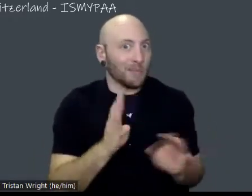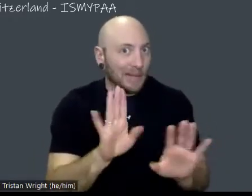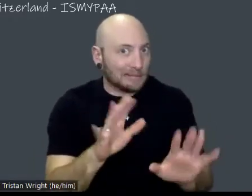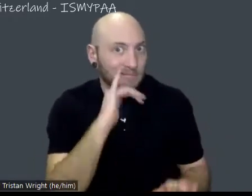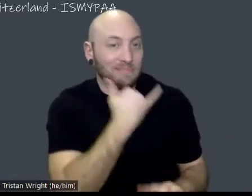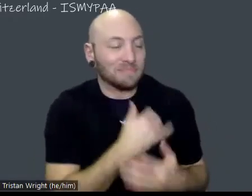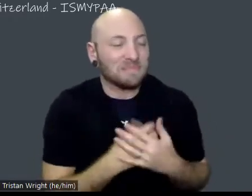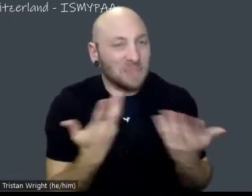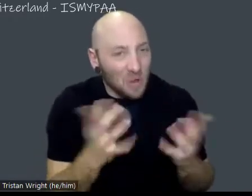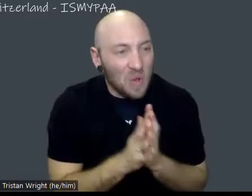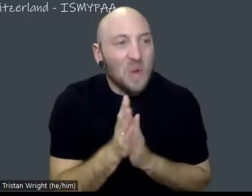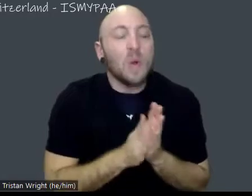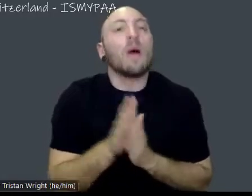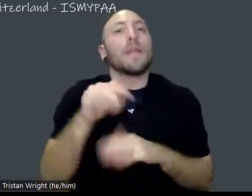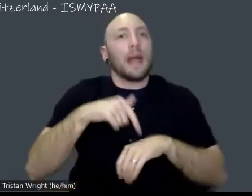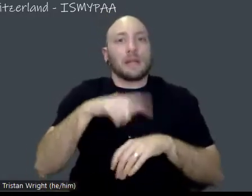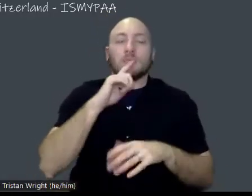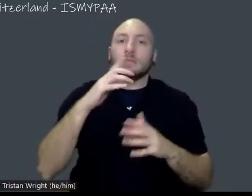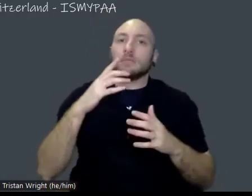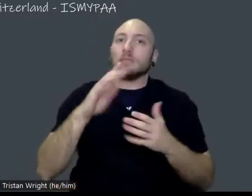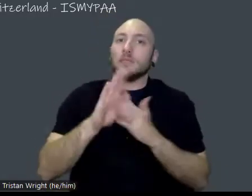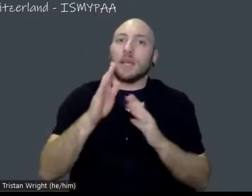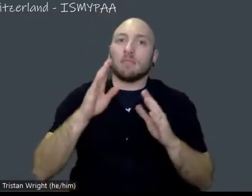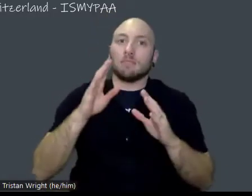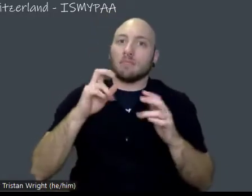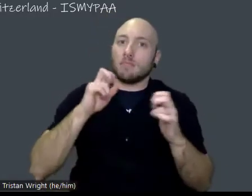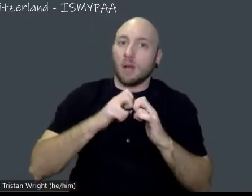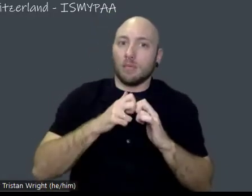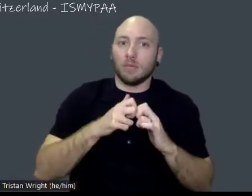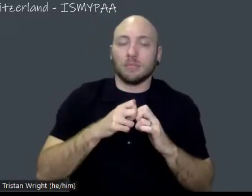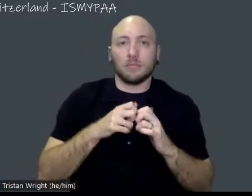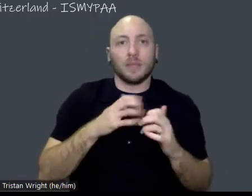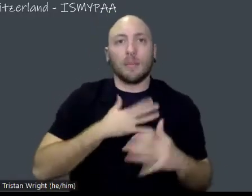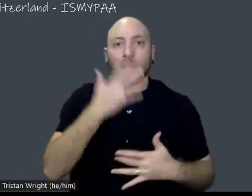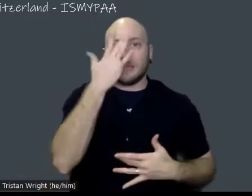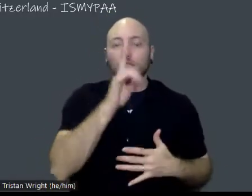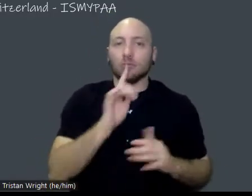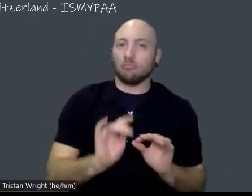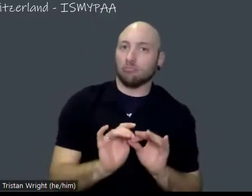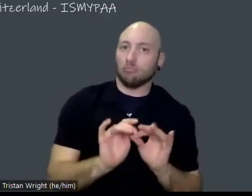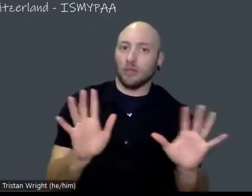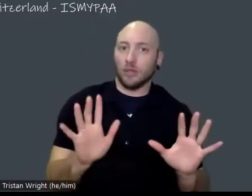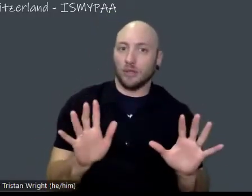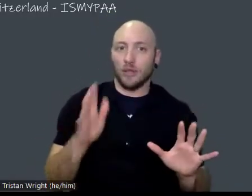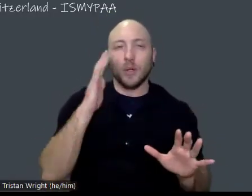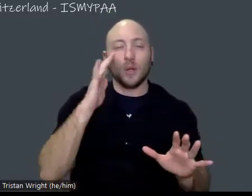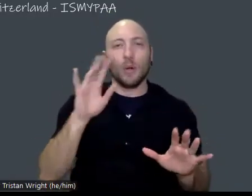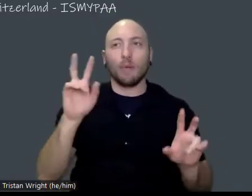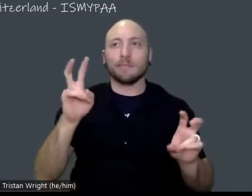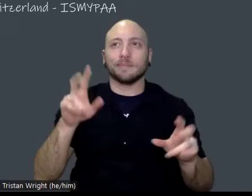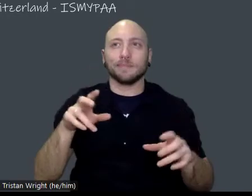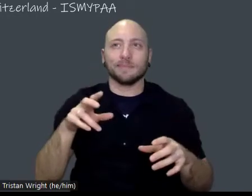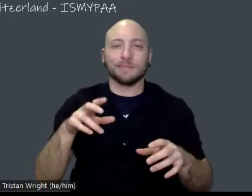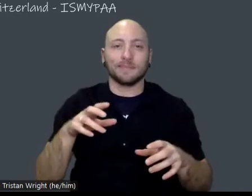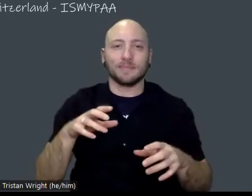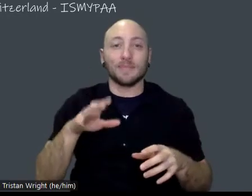problem started, and its expression really started. The expression of the problem, because I started drinking